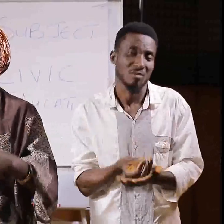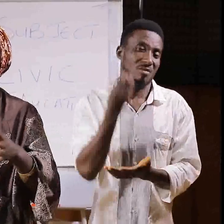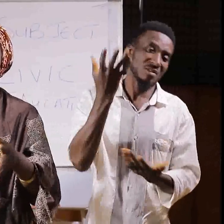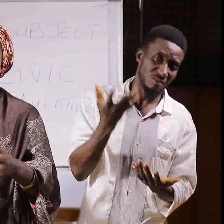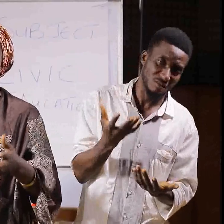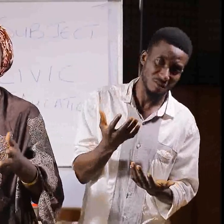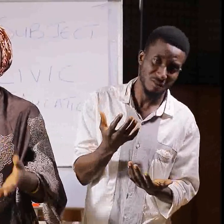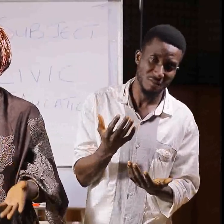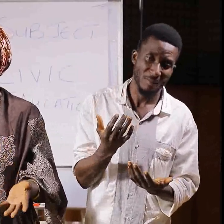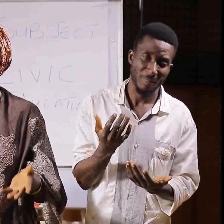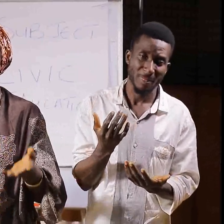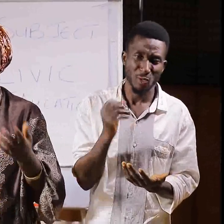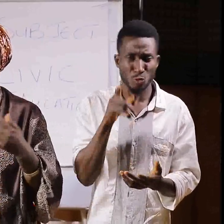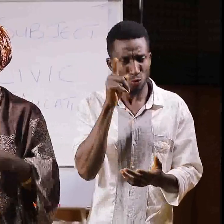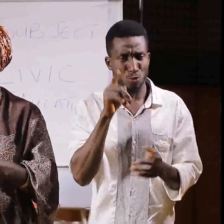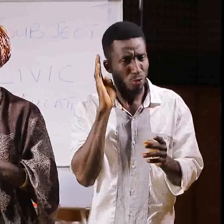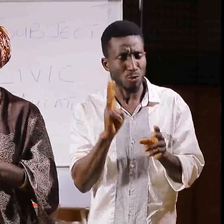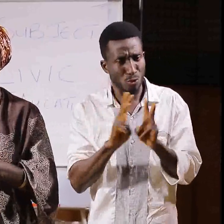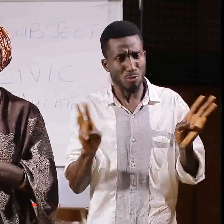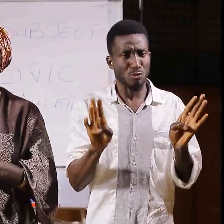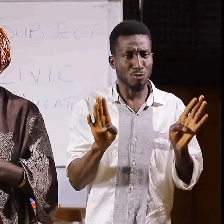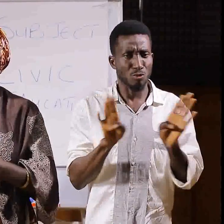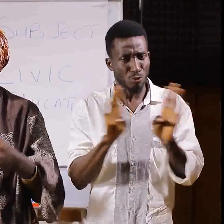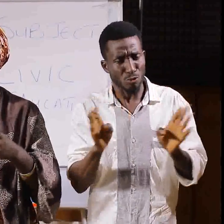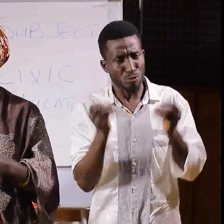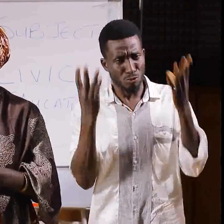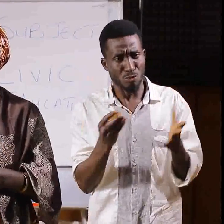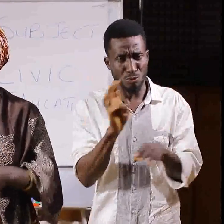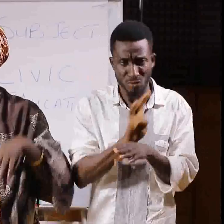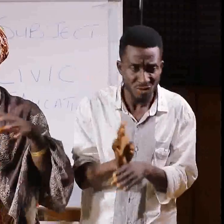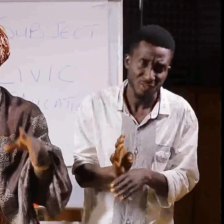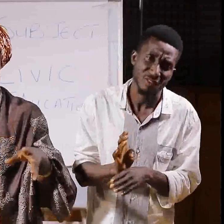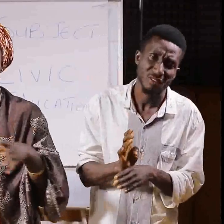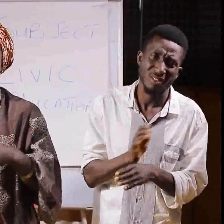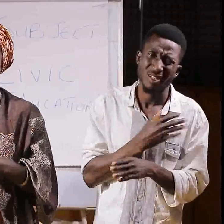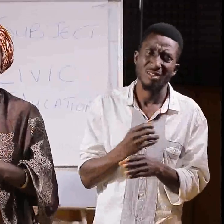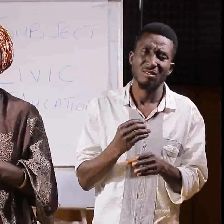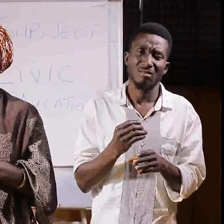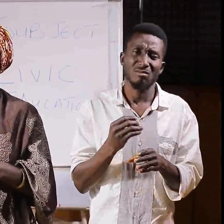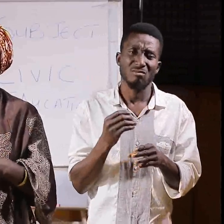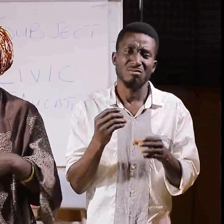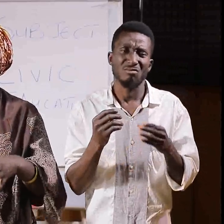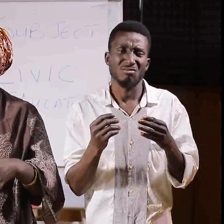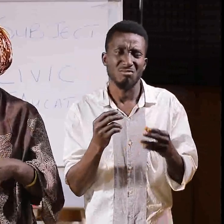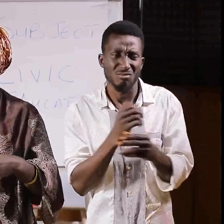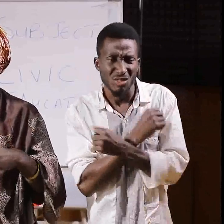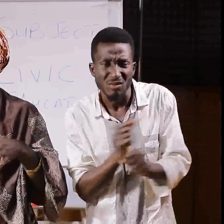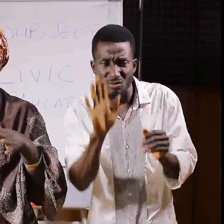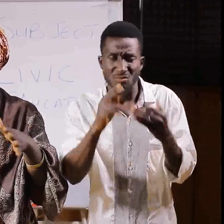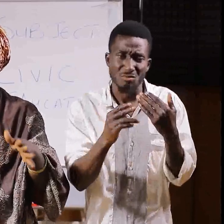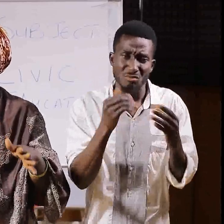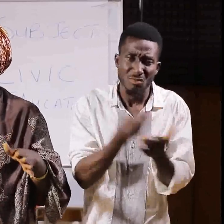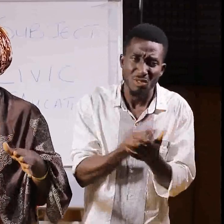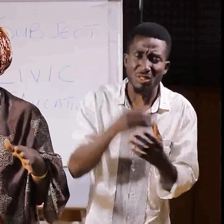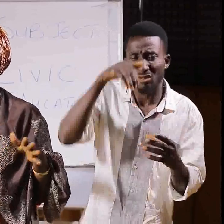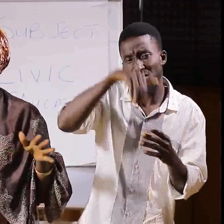because they've been able to get income, save it, invest it in other business. And with that, you find